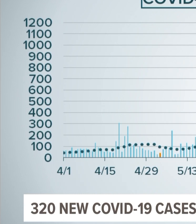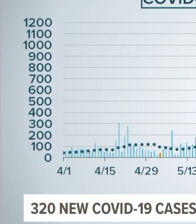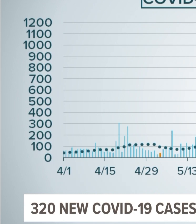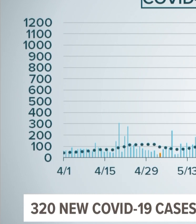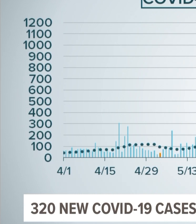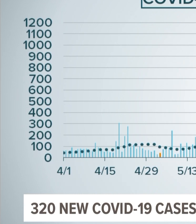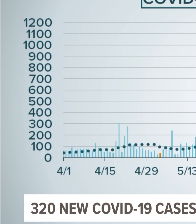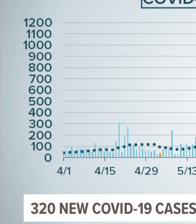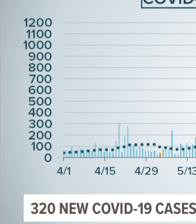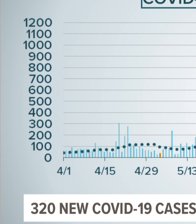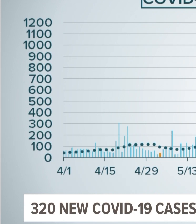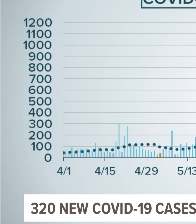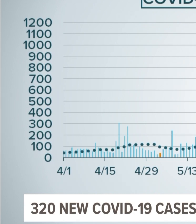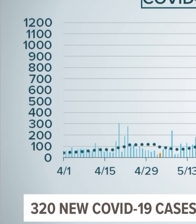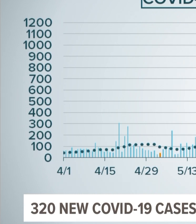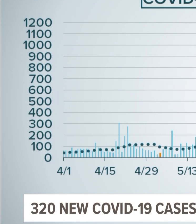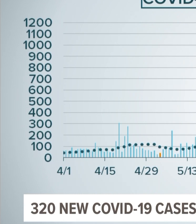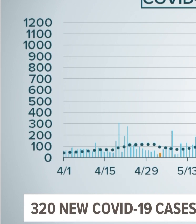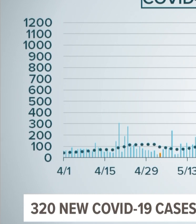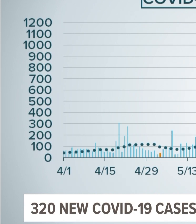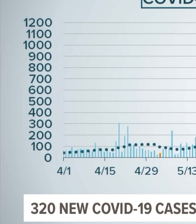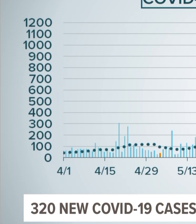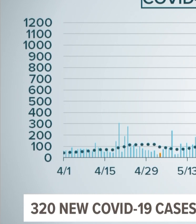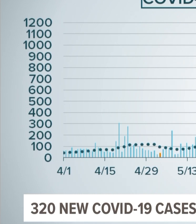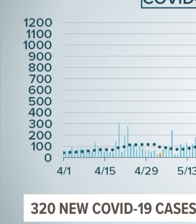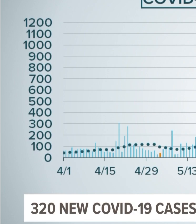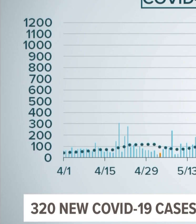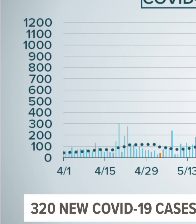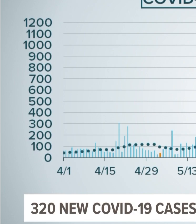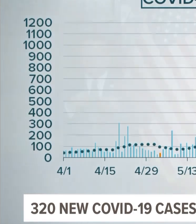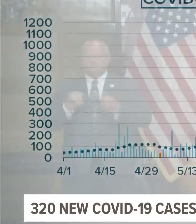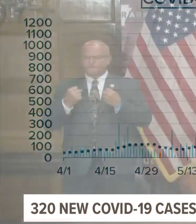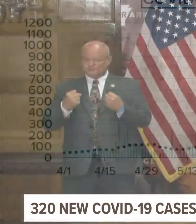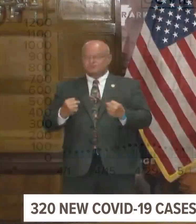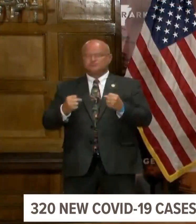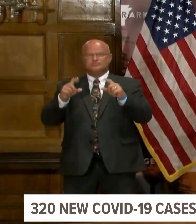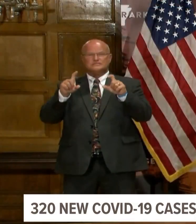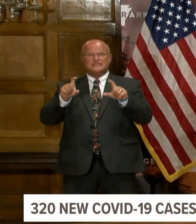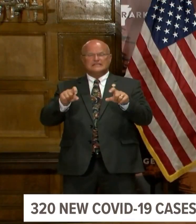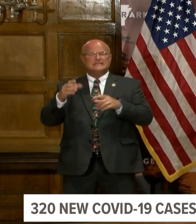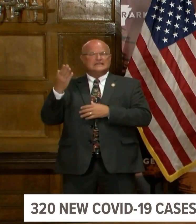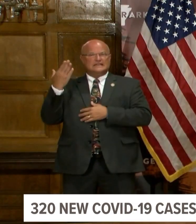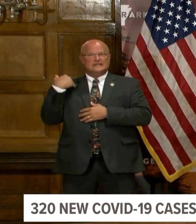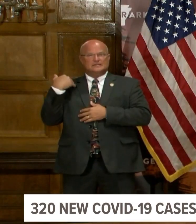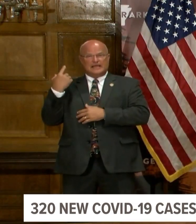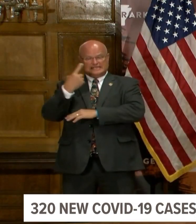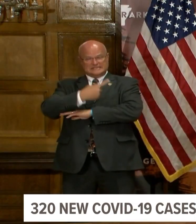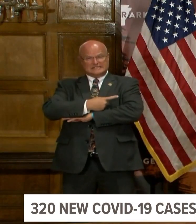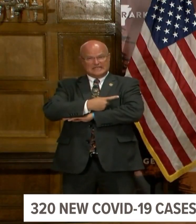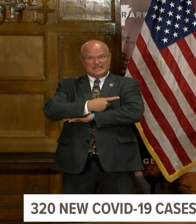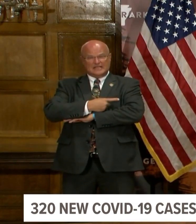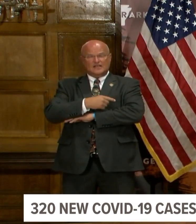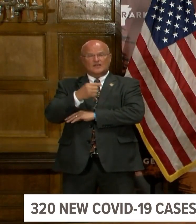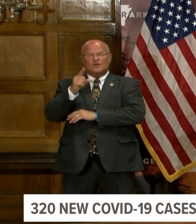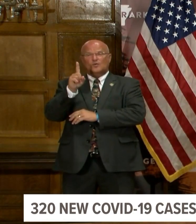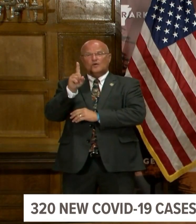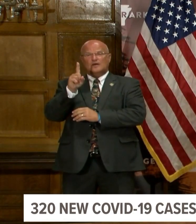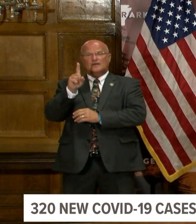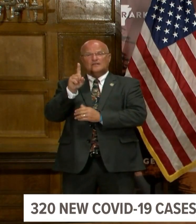Testing, as mentioned, we've done solid testing for the last day.